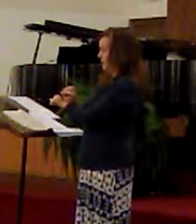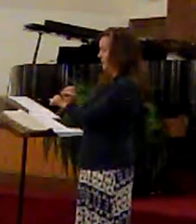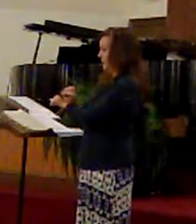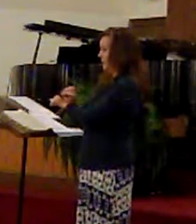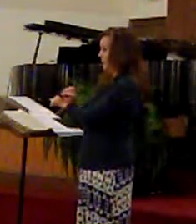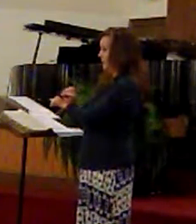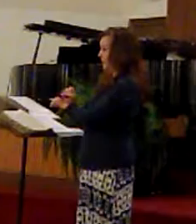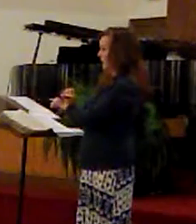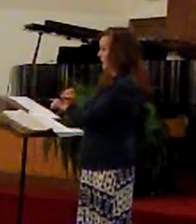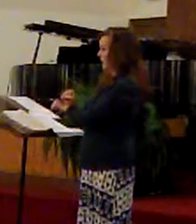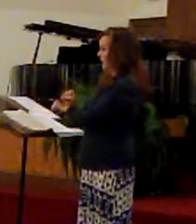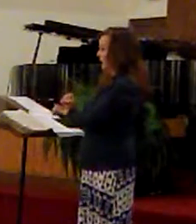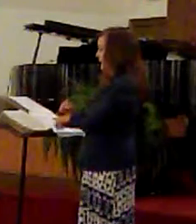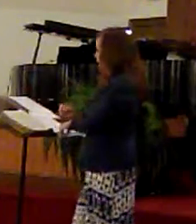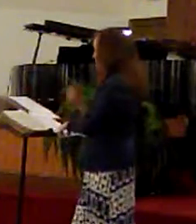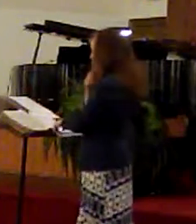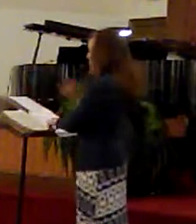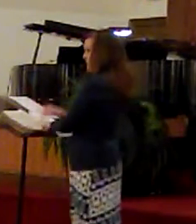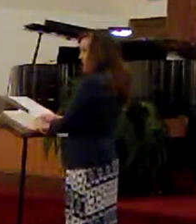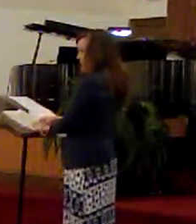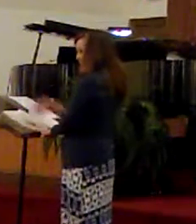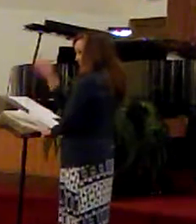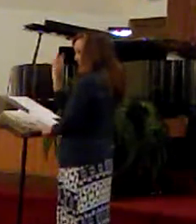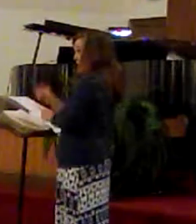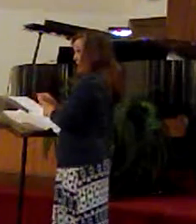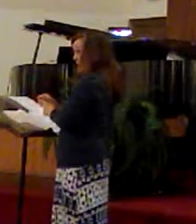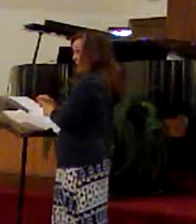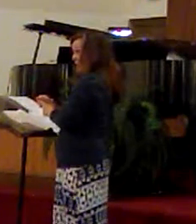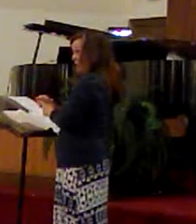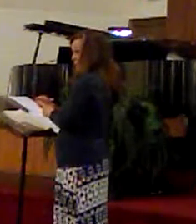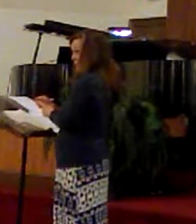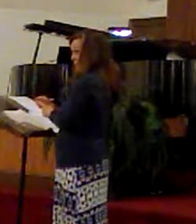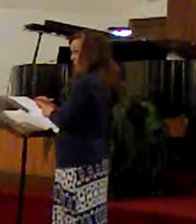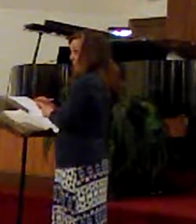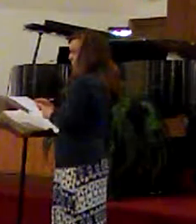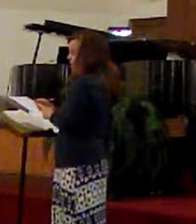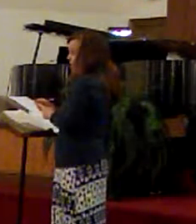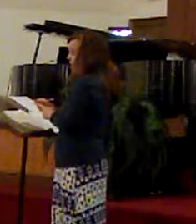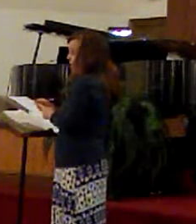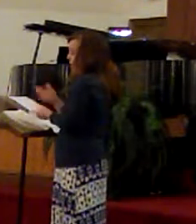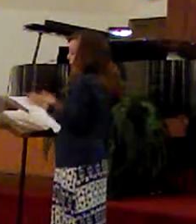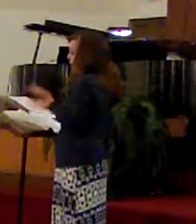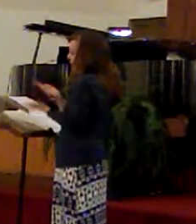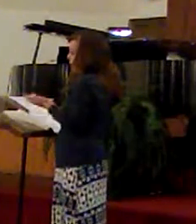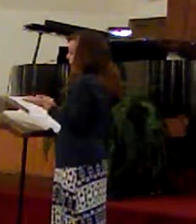why don't we read them, Christian? Why don't we study them?